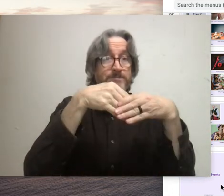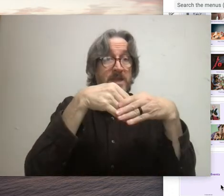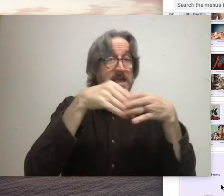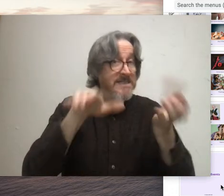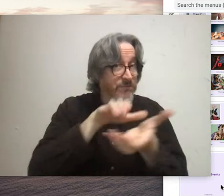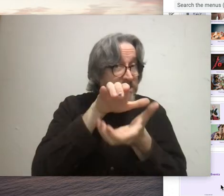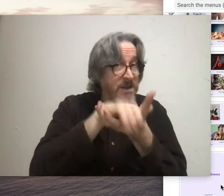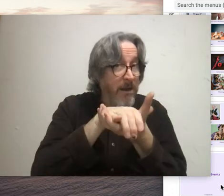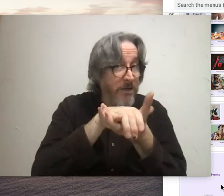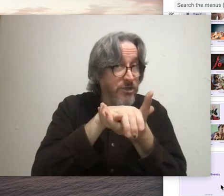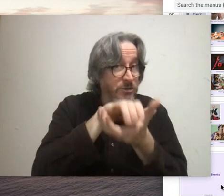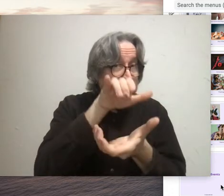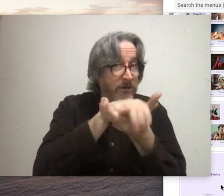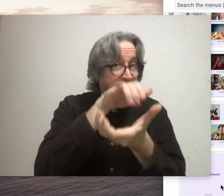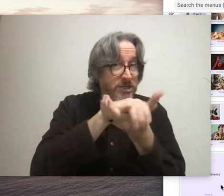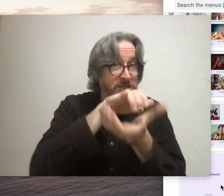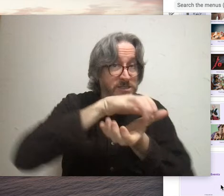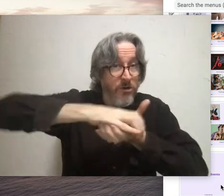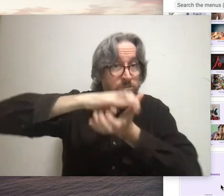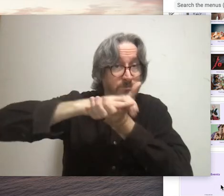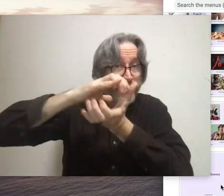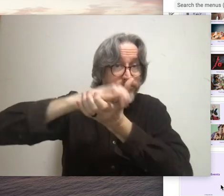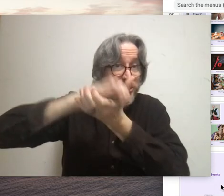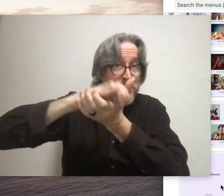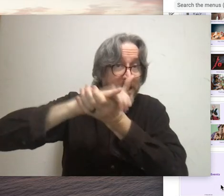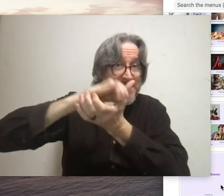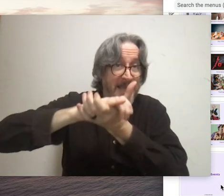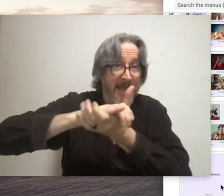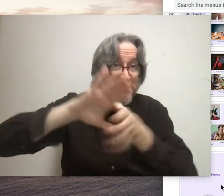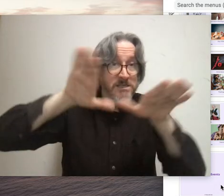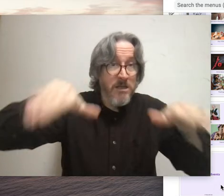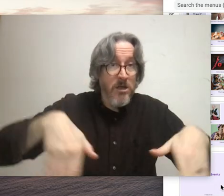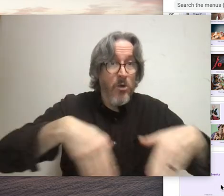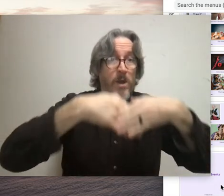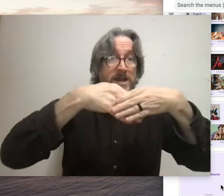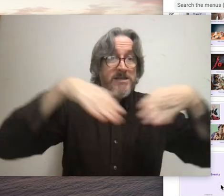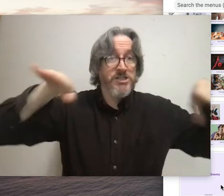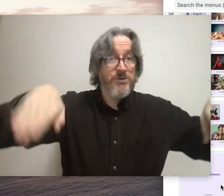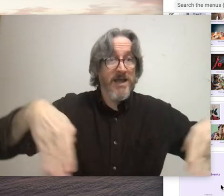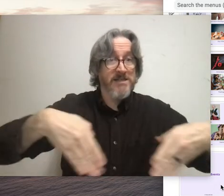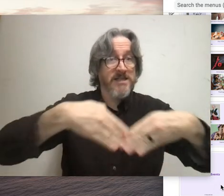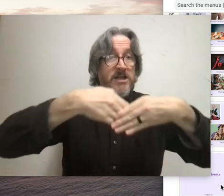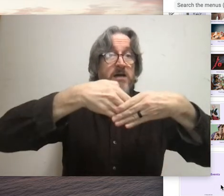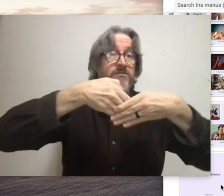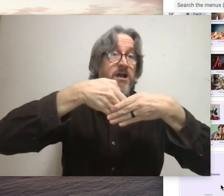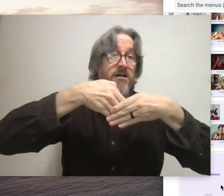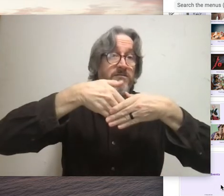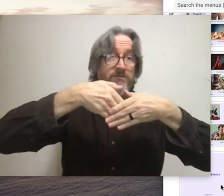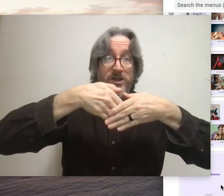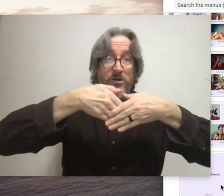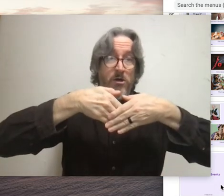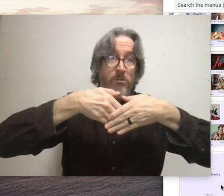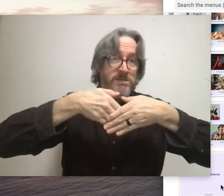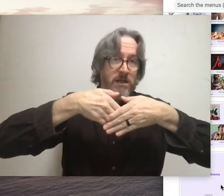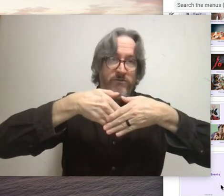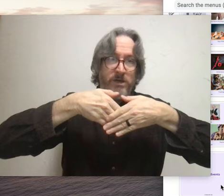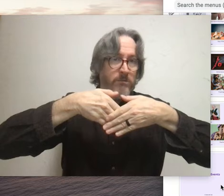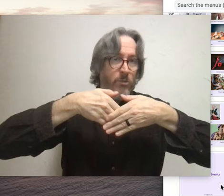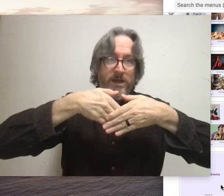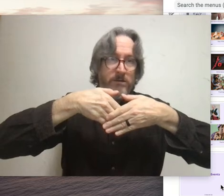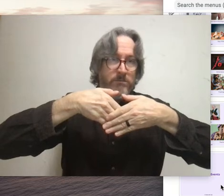Wedding, different than marriage. Marriage is, chimpanzee hands. Wedding is two hands, like the cover of,